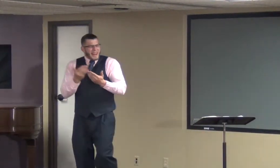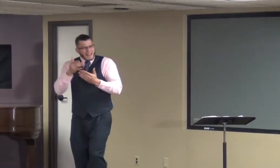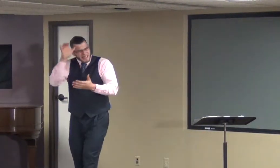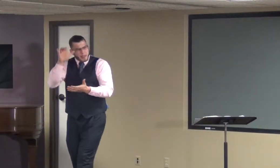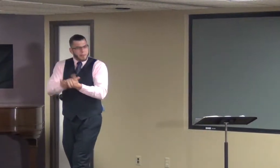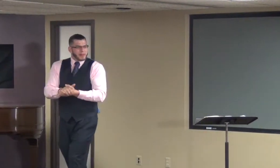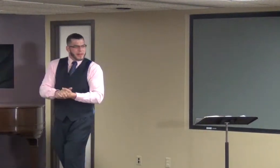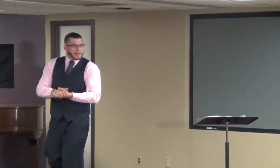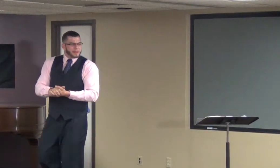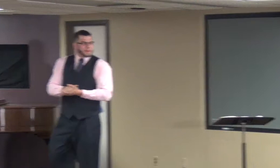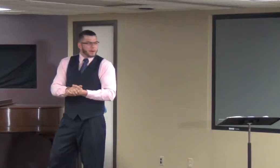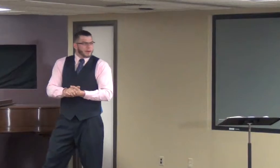Easy to believe.